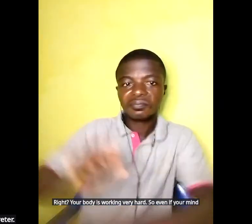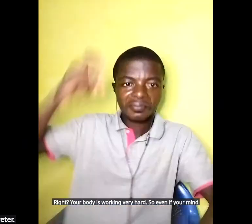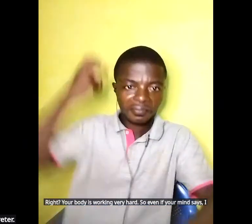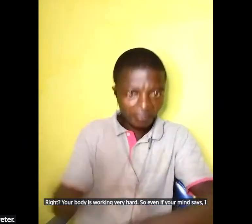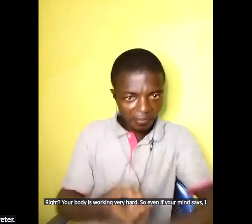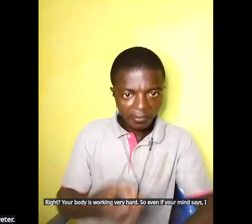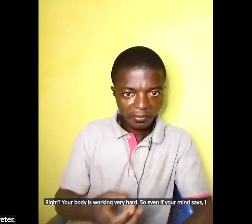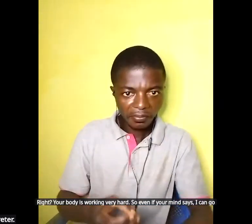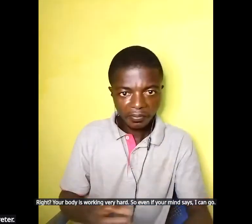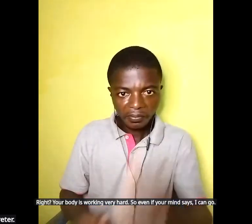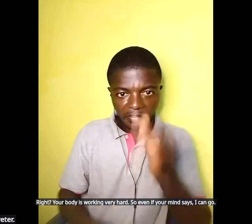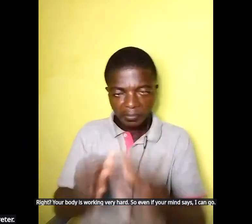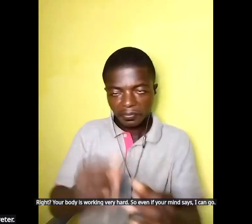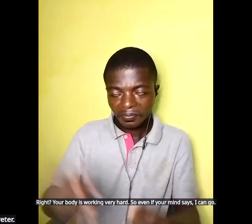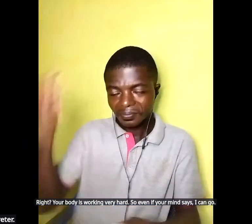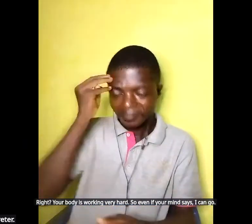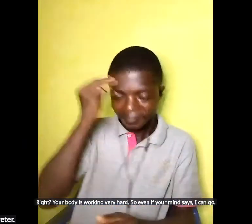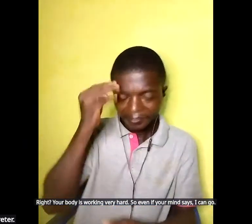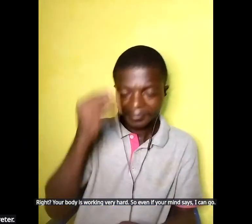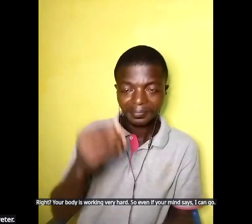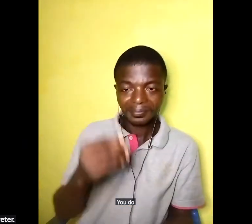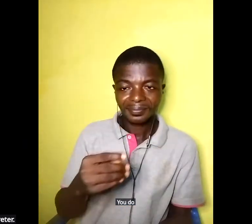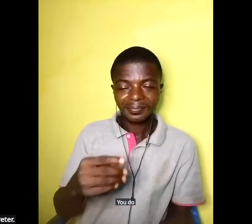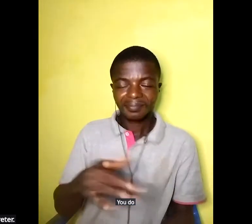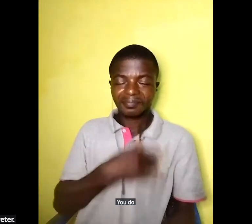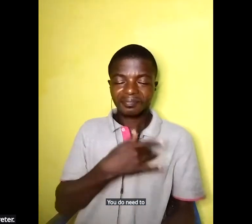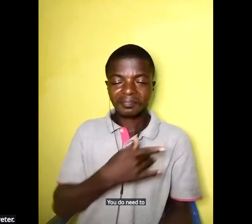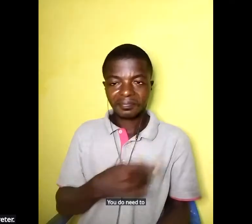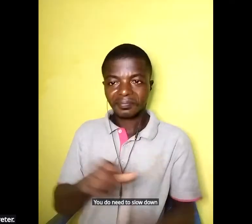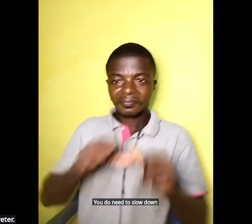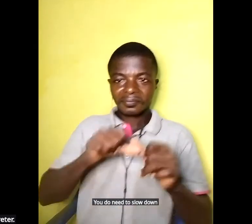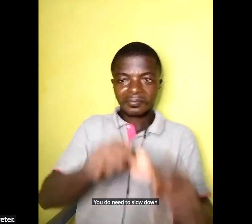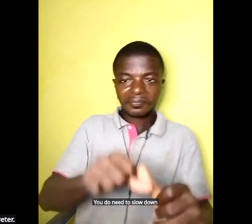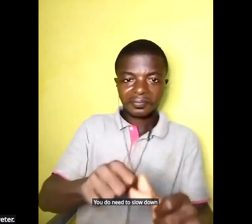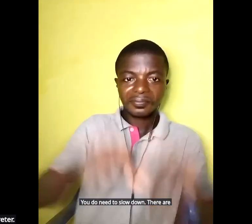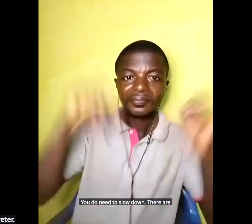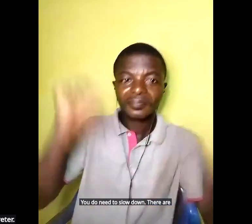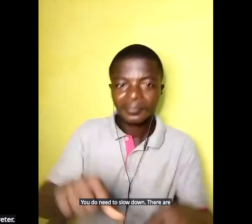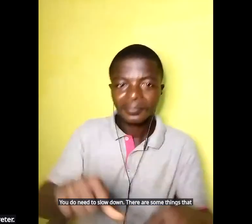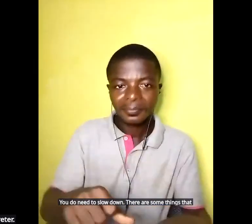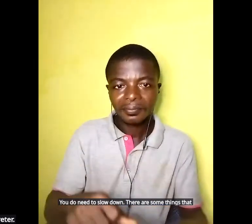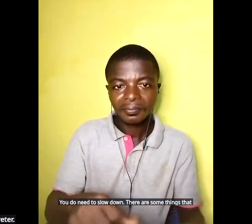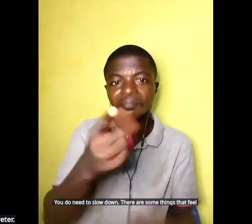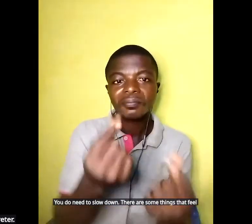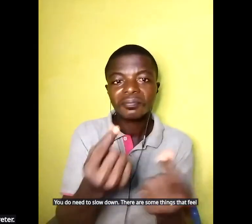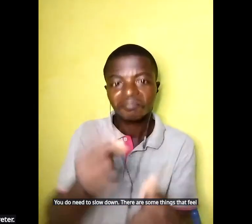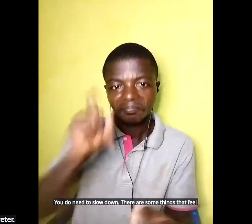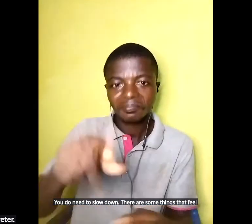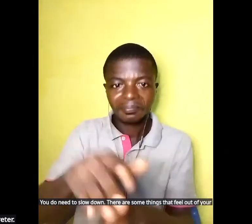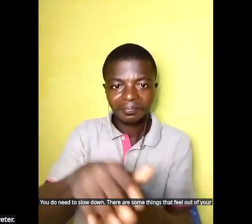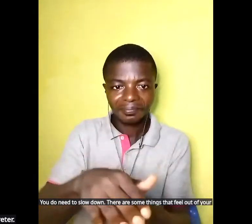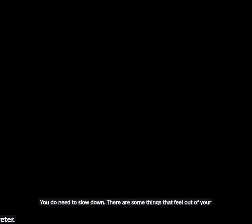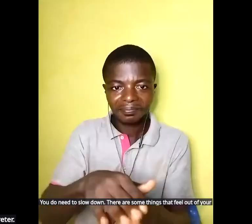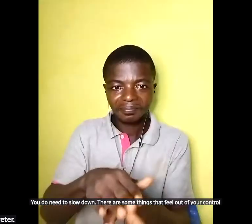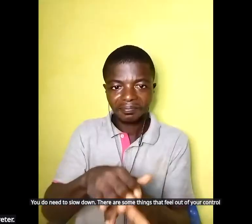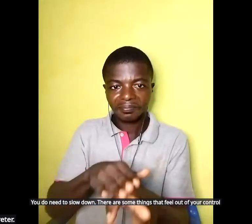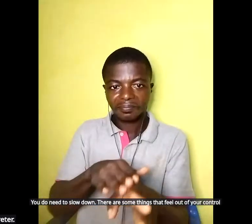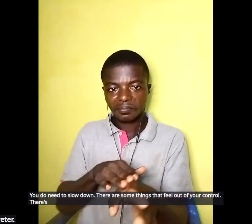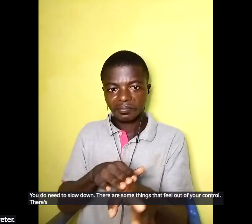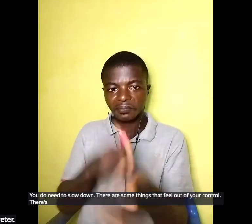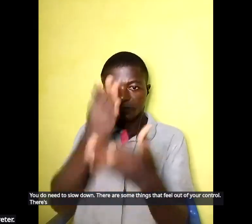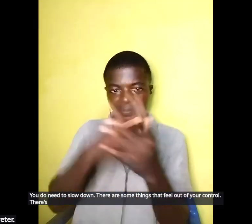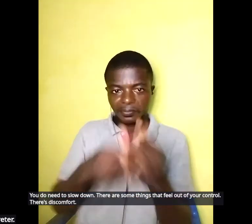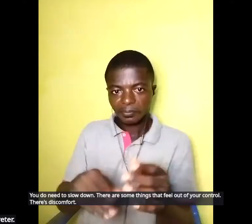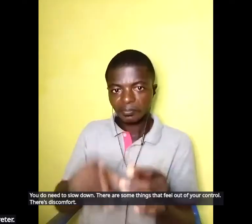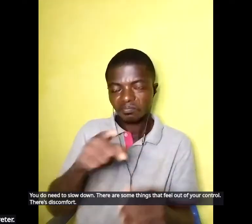can go, you do need to slow down. There are some things that feel out of your control. There's